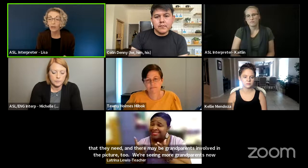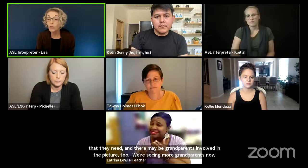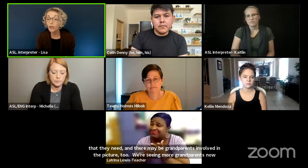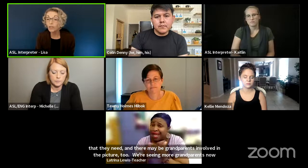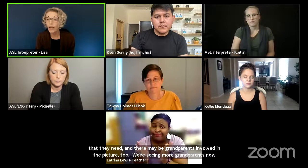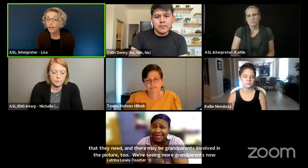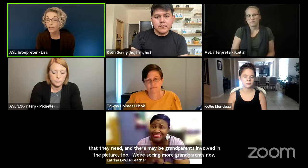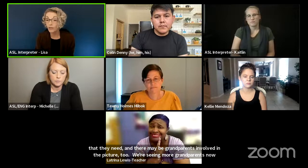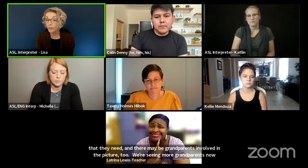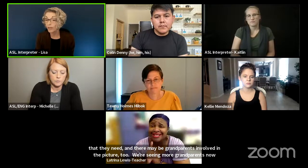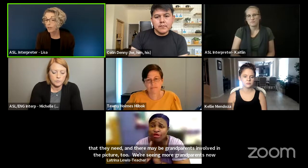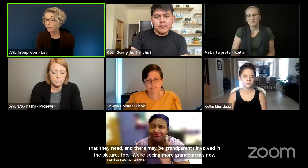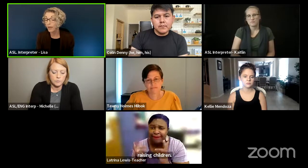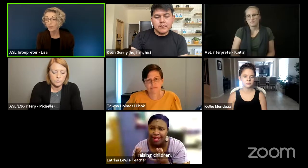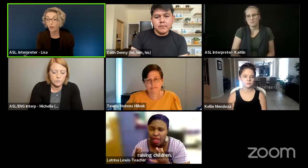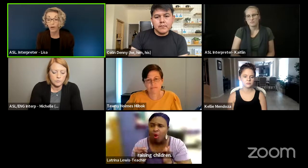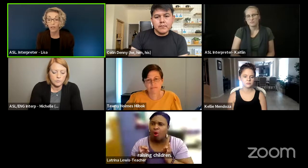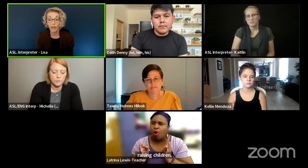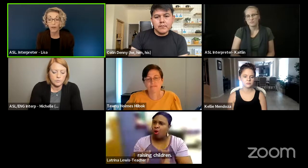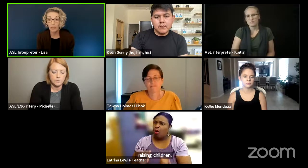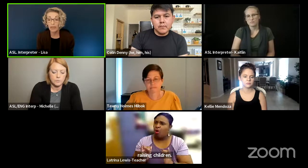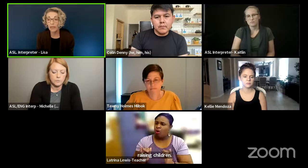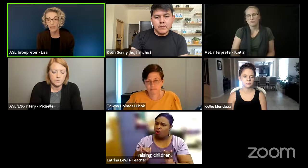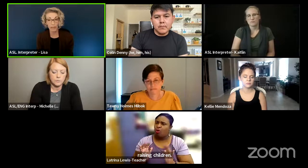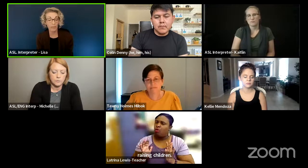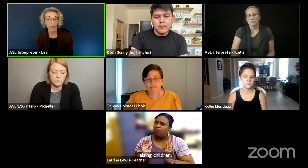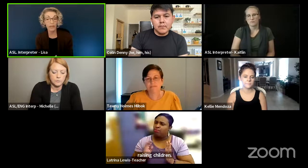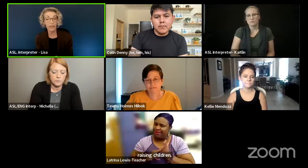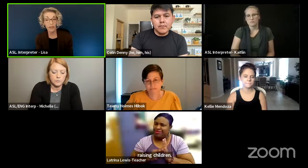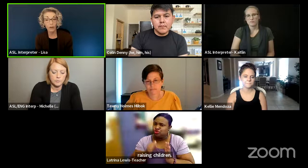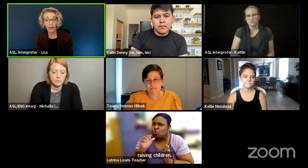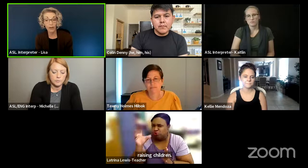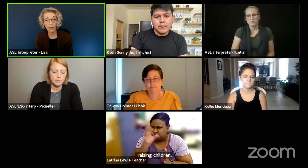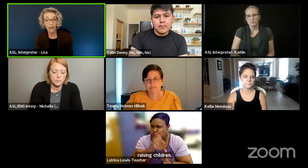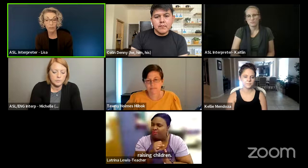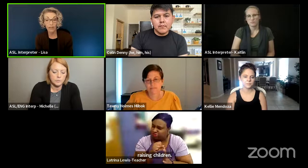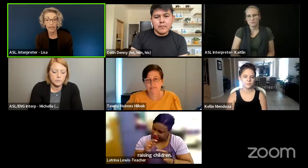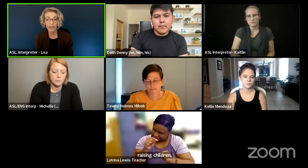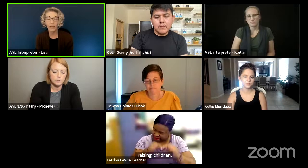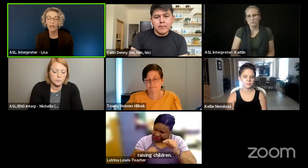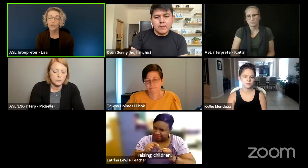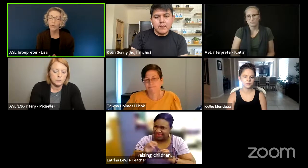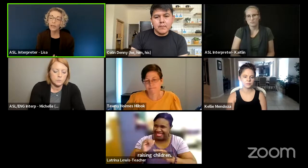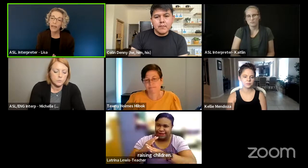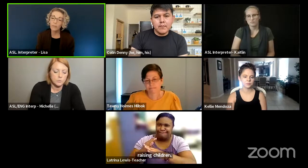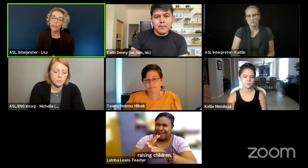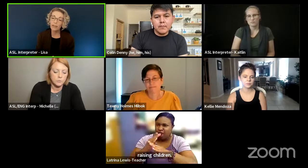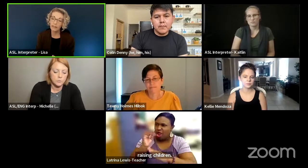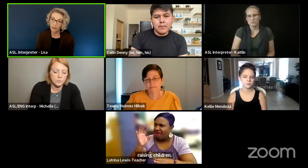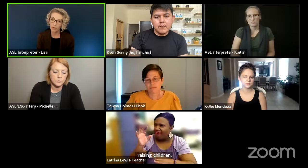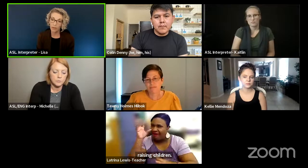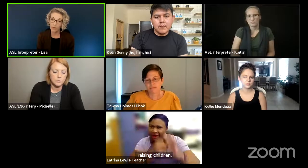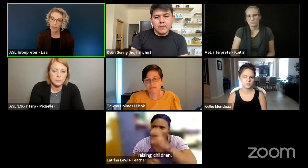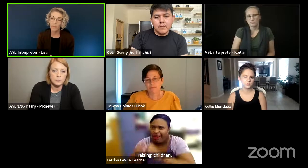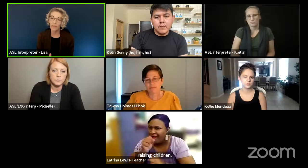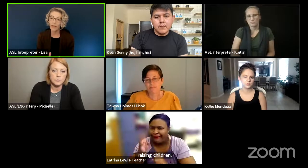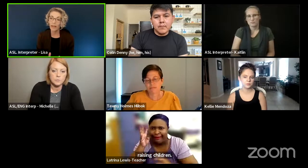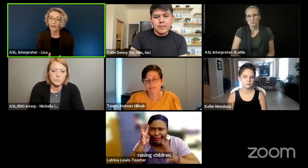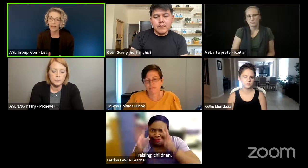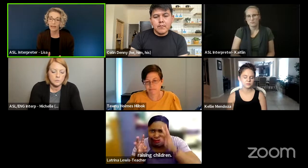dependent on who the child lives with. Sometimes they're large families, sometimes it's single parent families. So we can't make